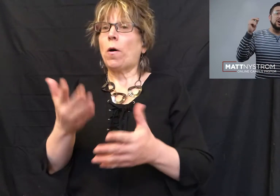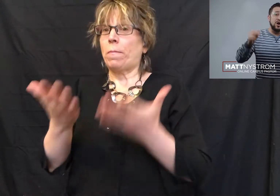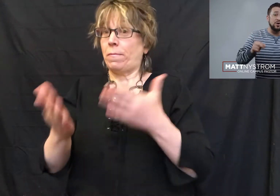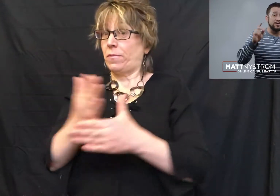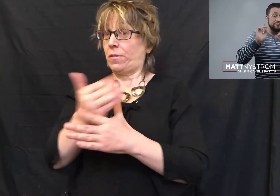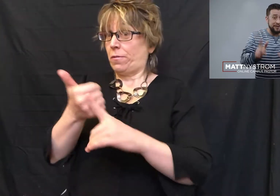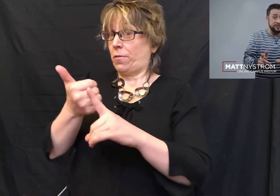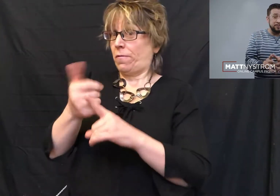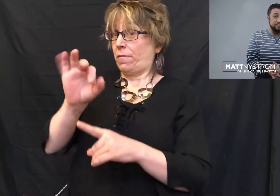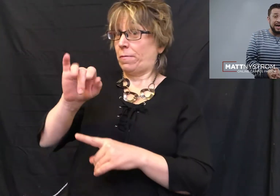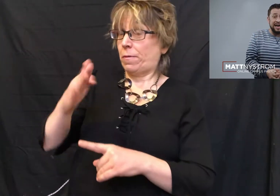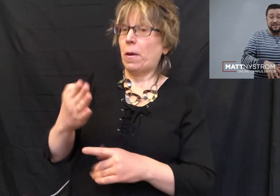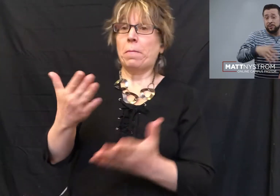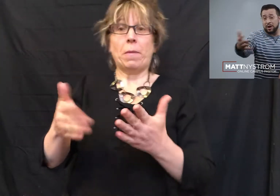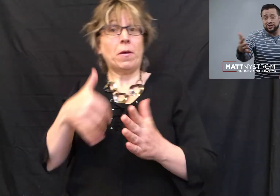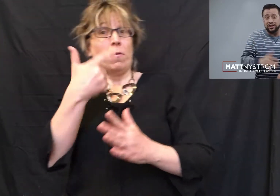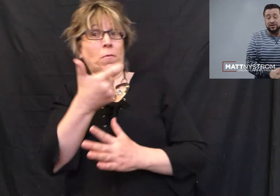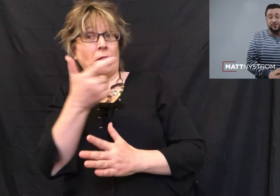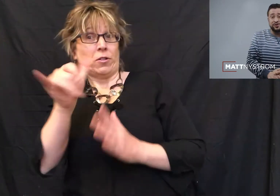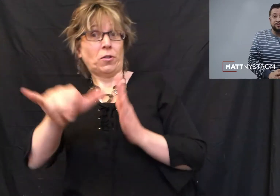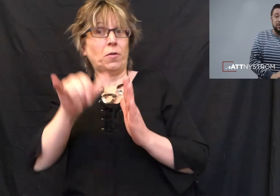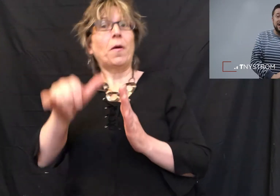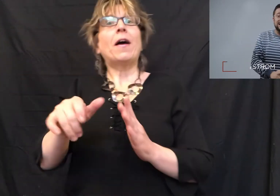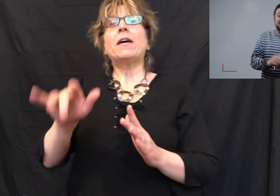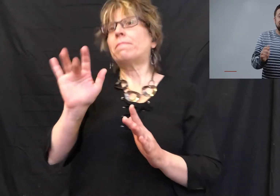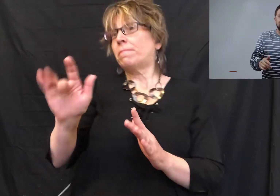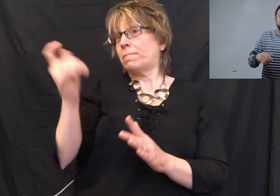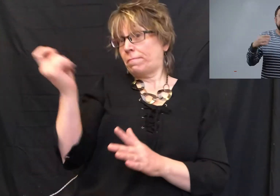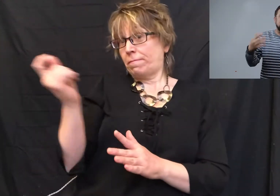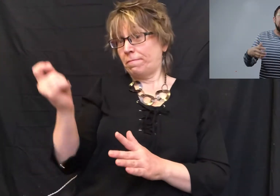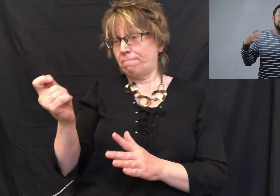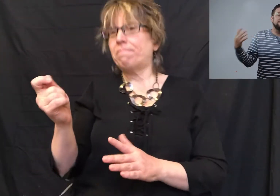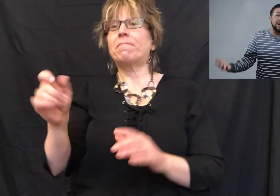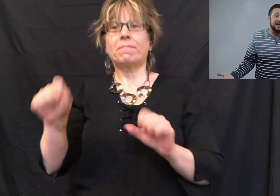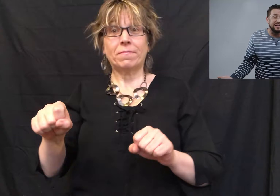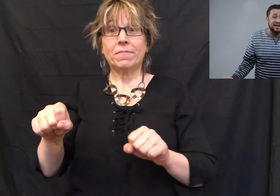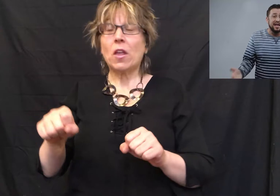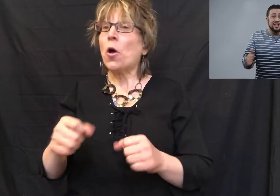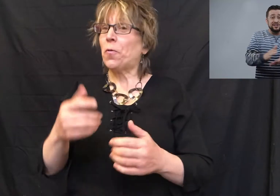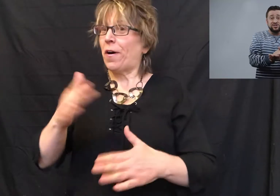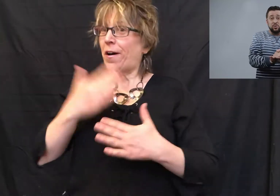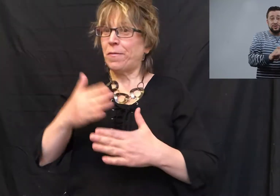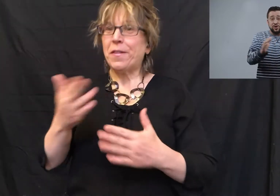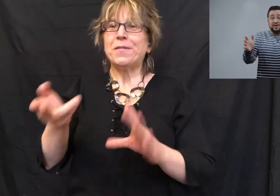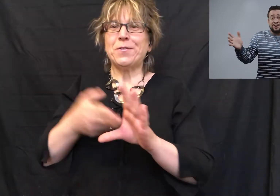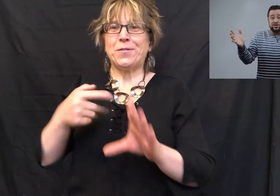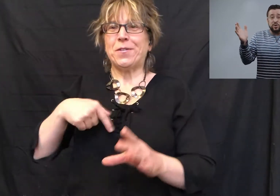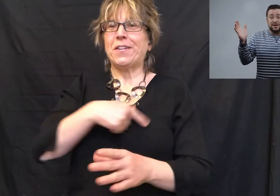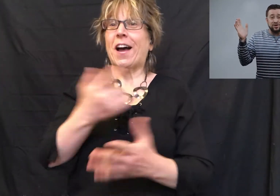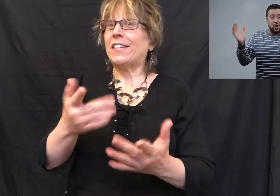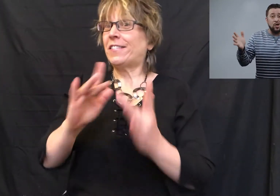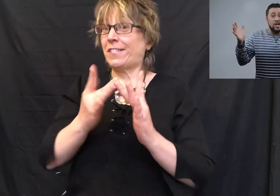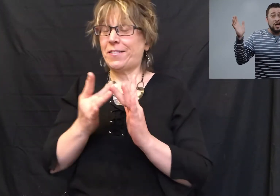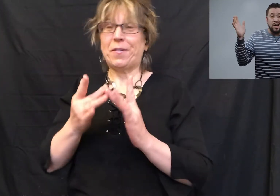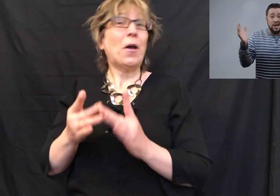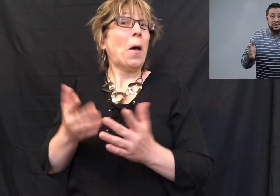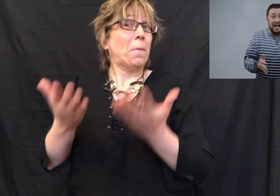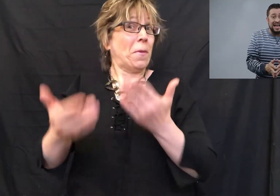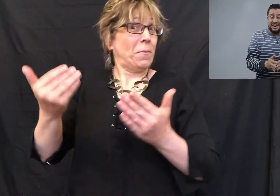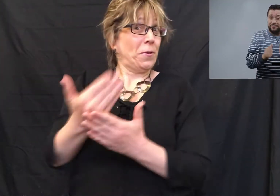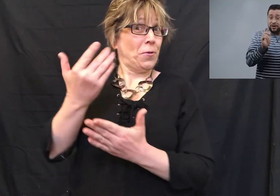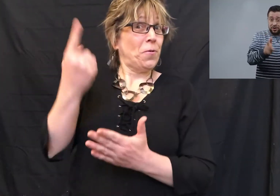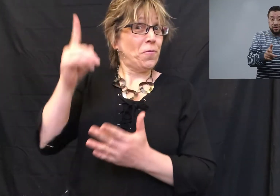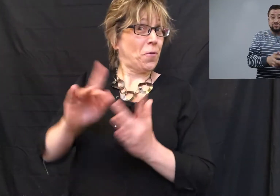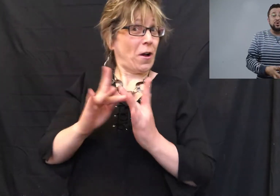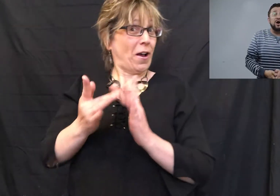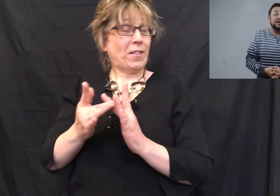share it to your own Facebook page. If you're watching on YouTube, go ahead and hit the subscribe button. And so we're so glad you're joining us all